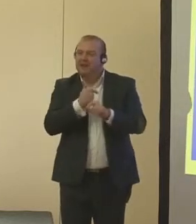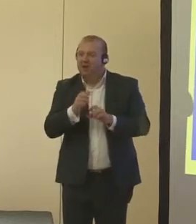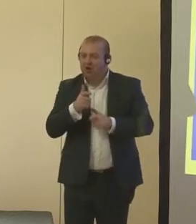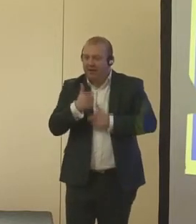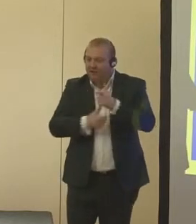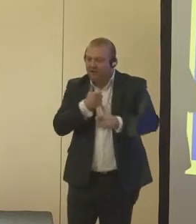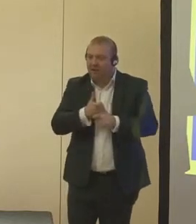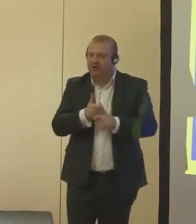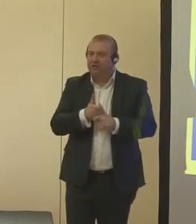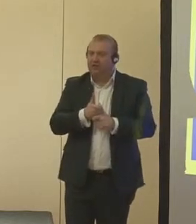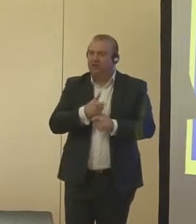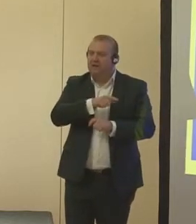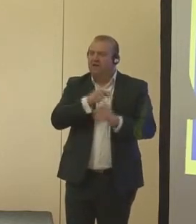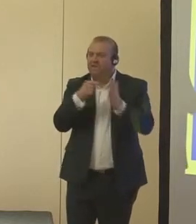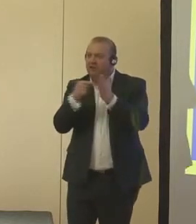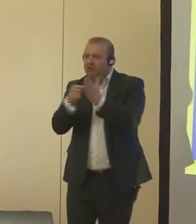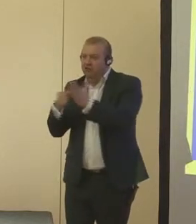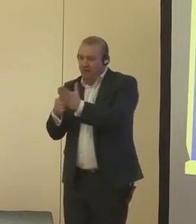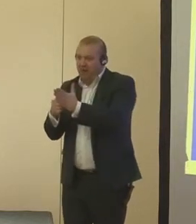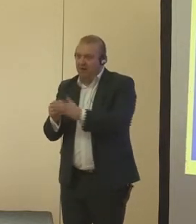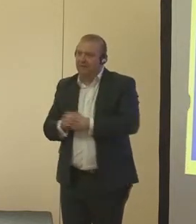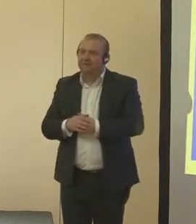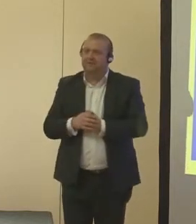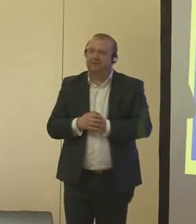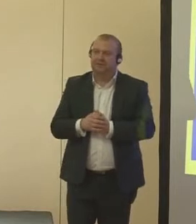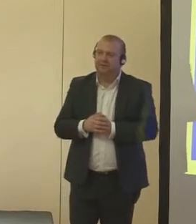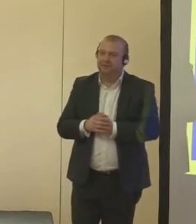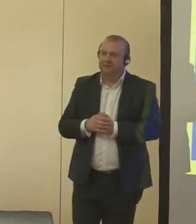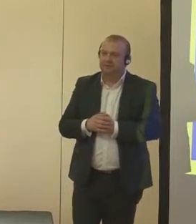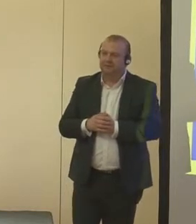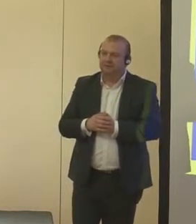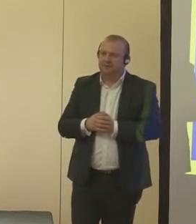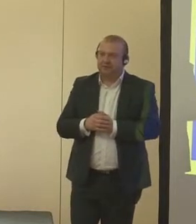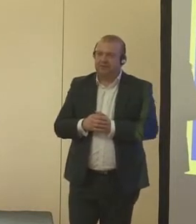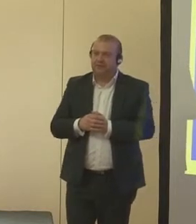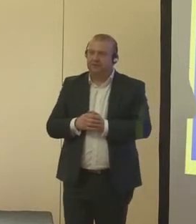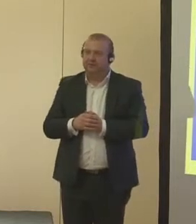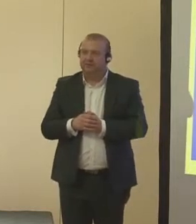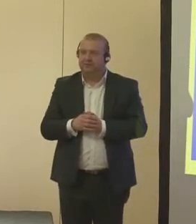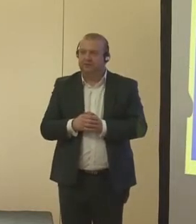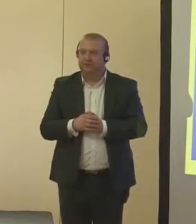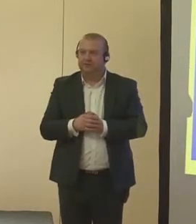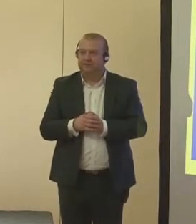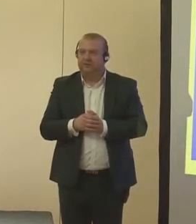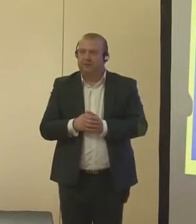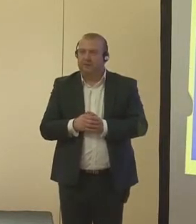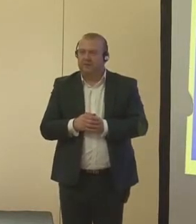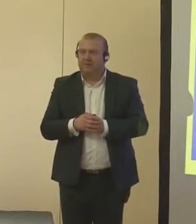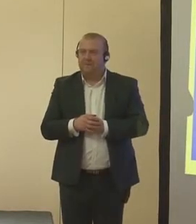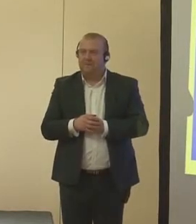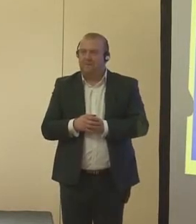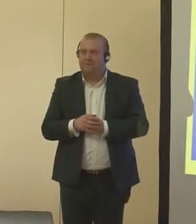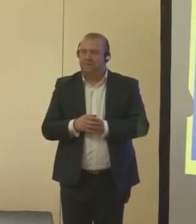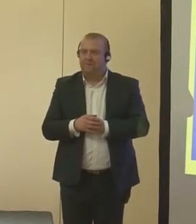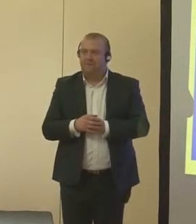as a next step, we always are really quick on saying this is what you should do and maybe even how you should do it. But we